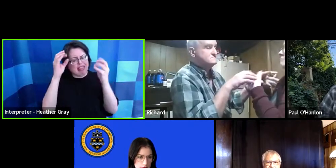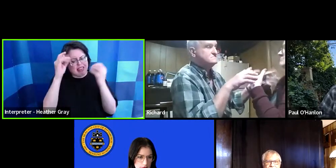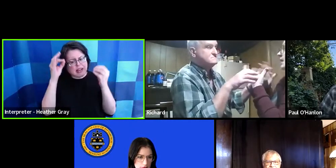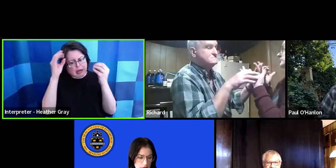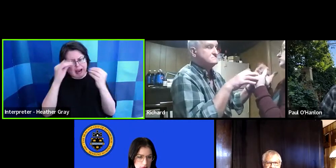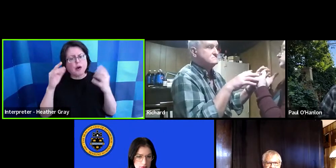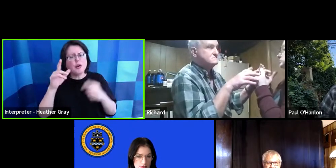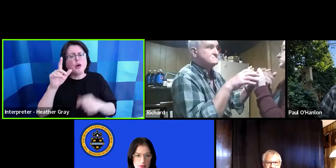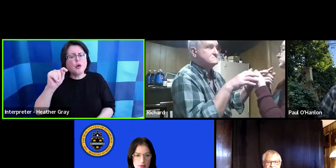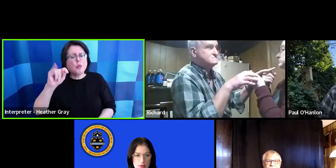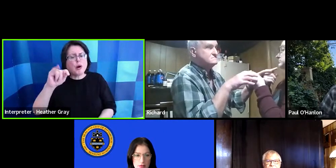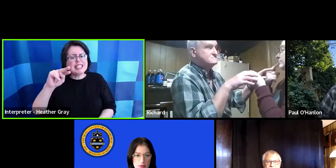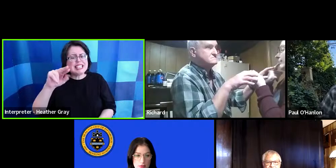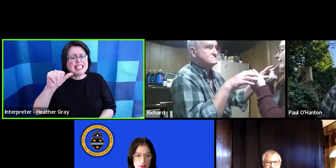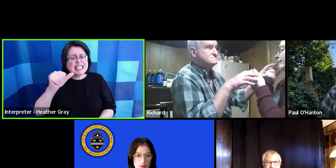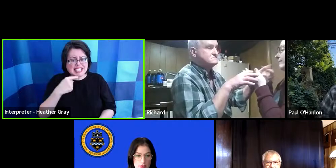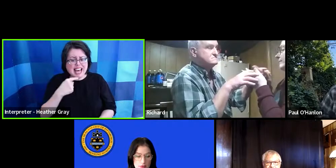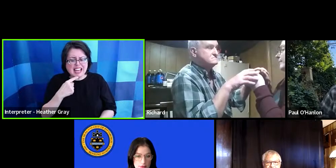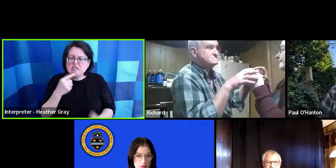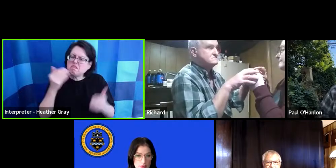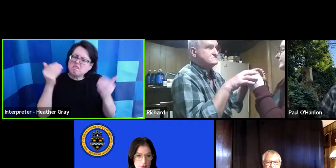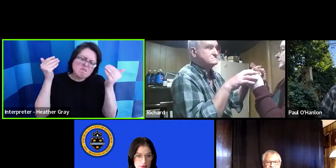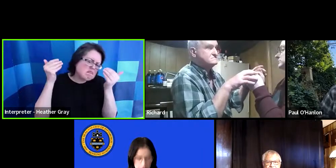and go from there on it.